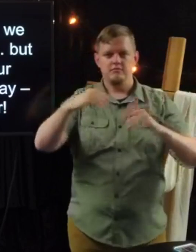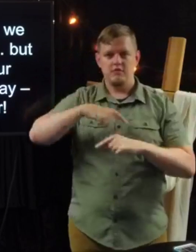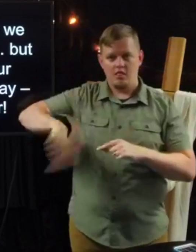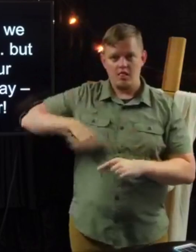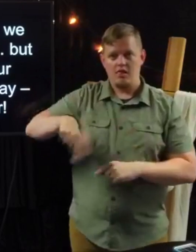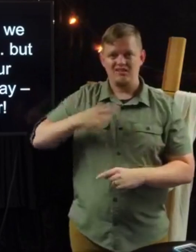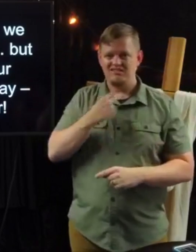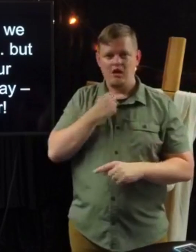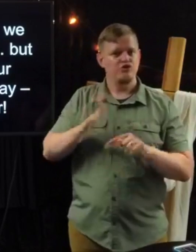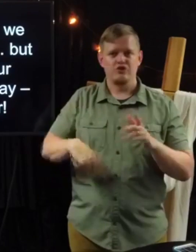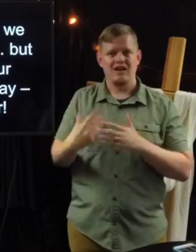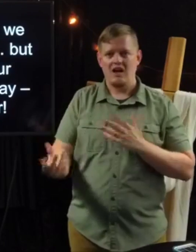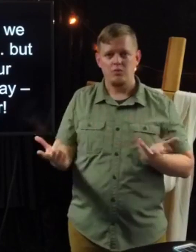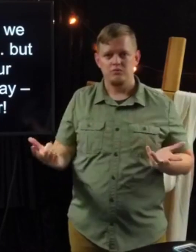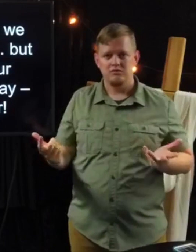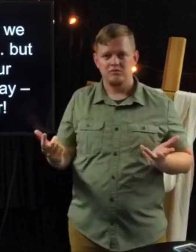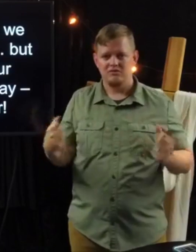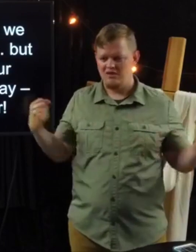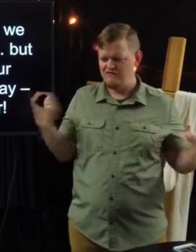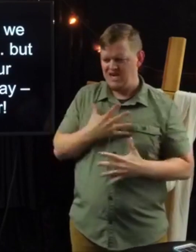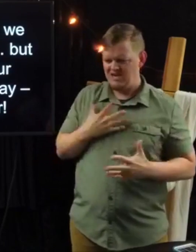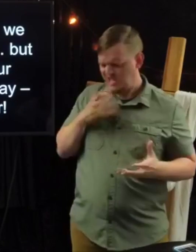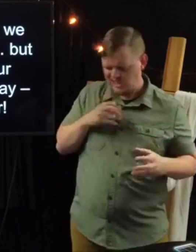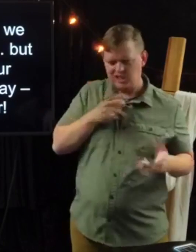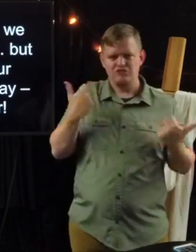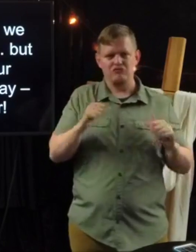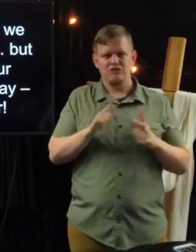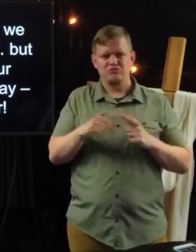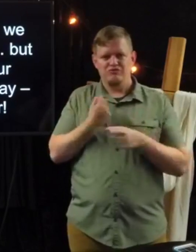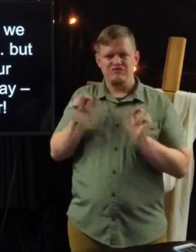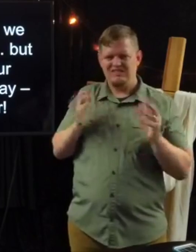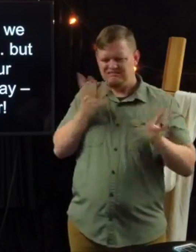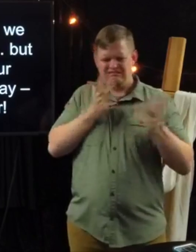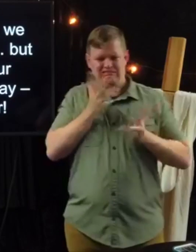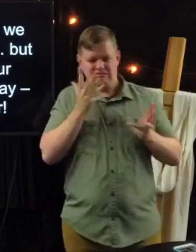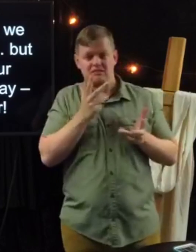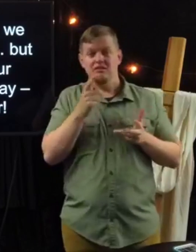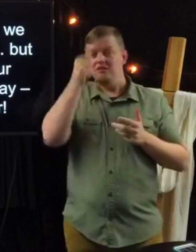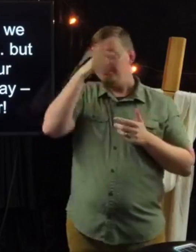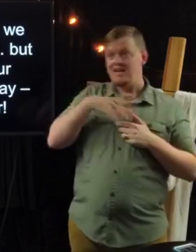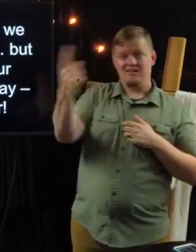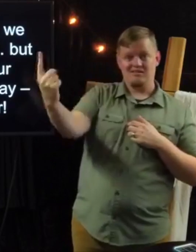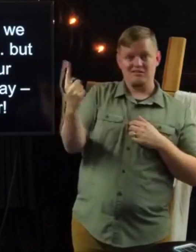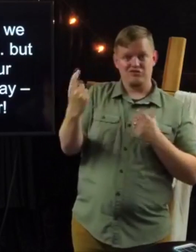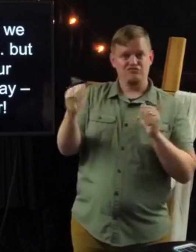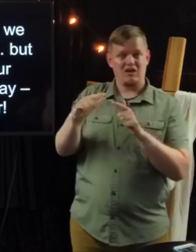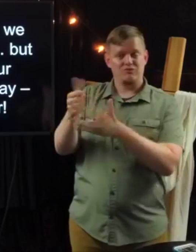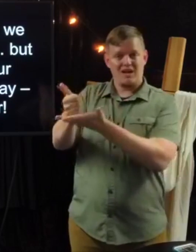It was a covering. And the dog is stuck, could not get out. The dog's afraid, and he's biting, trying to free himself. And a man comes to